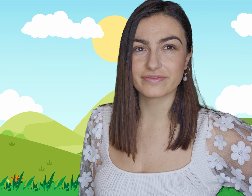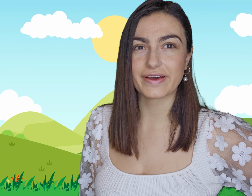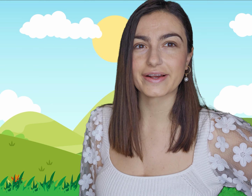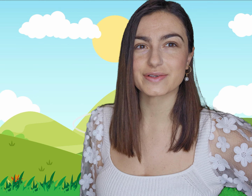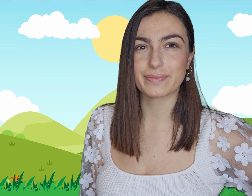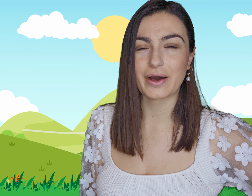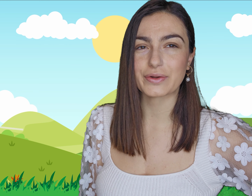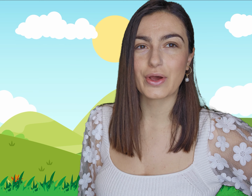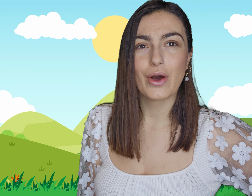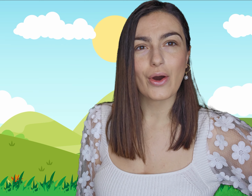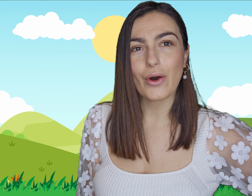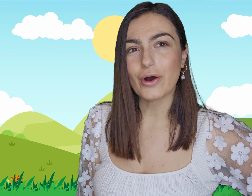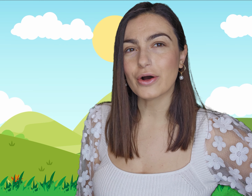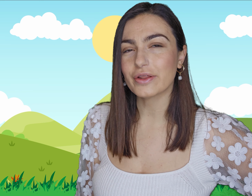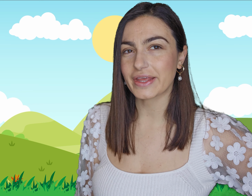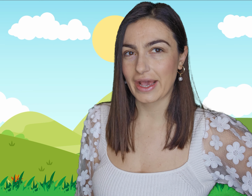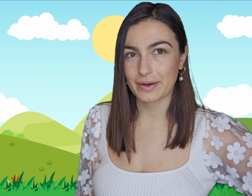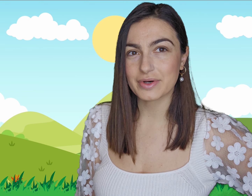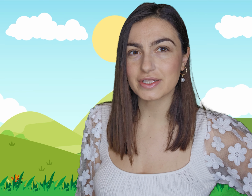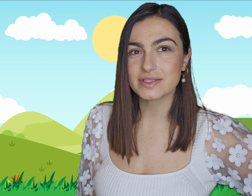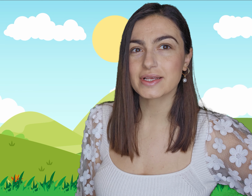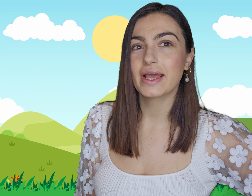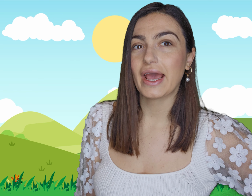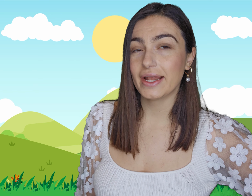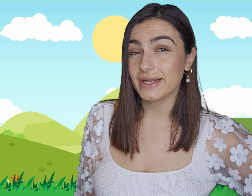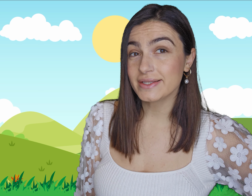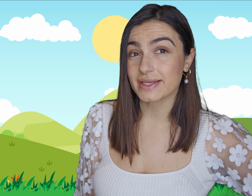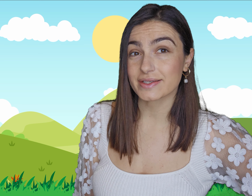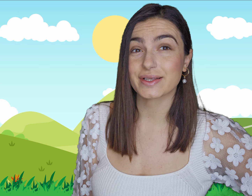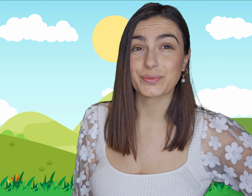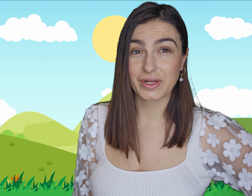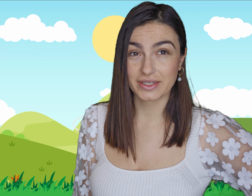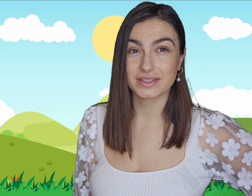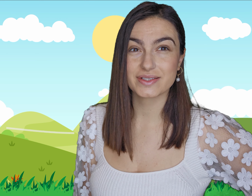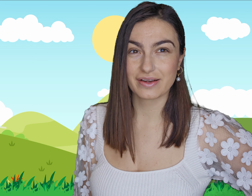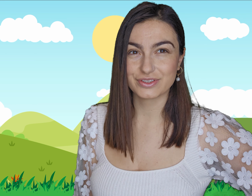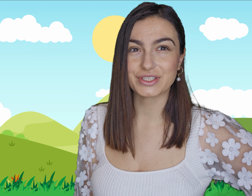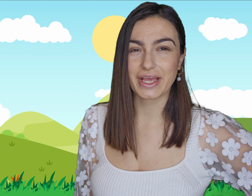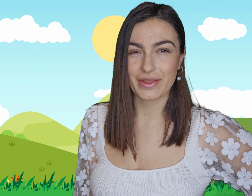facts about all the animals and insects that we're gonna discover together